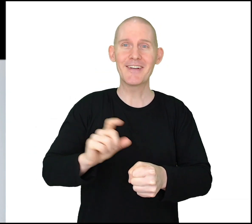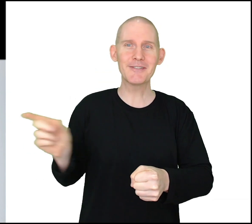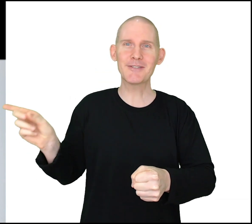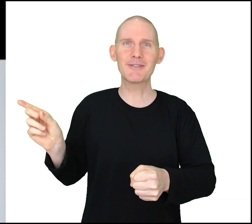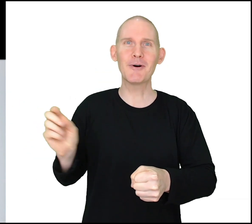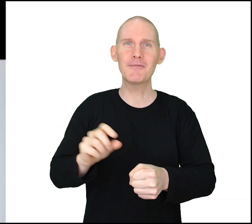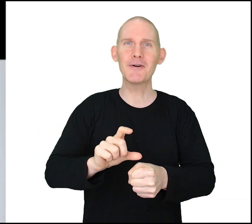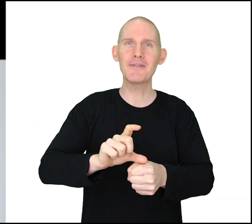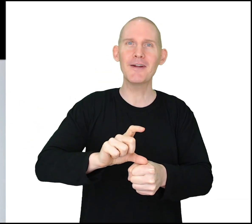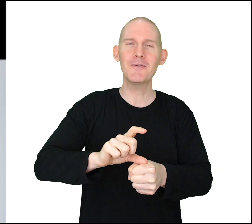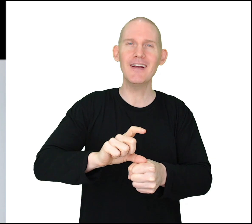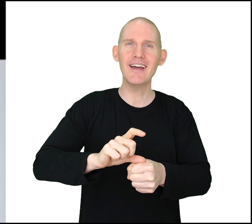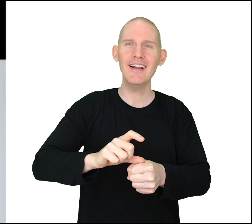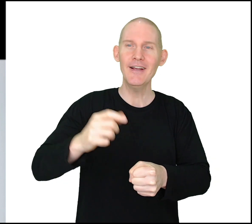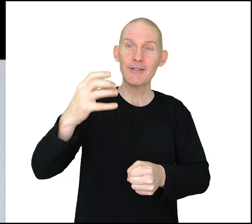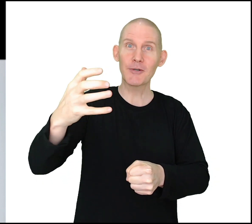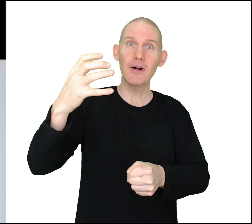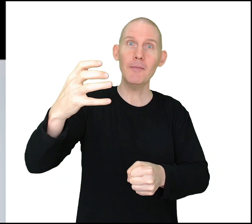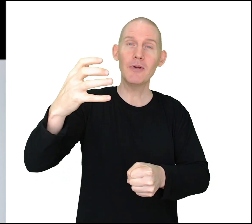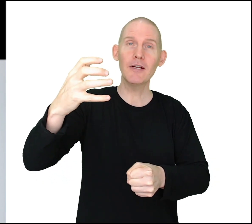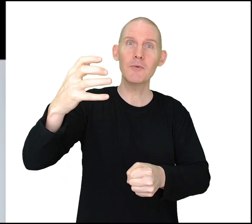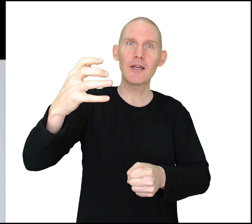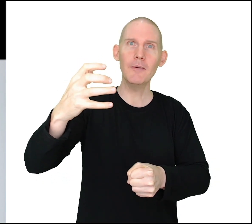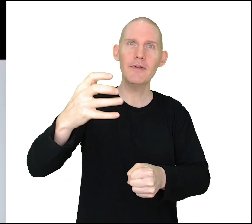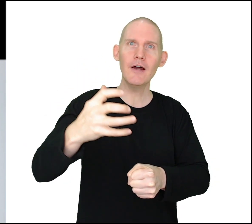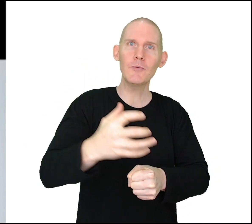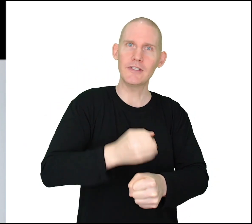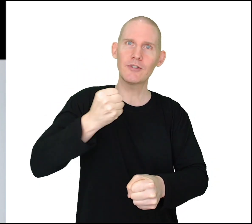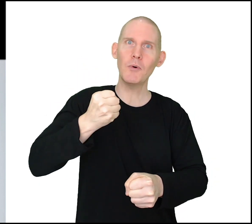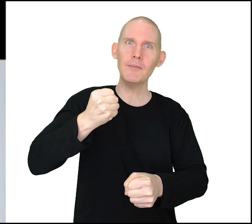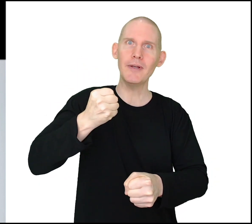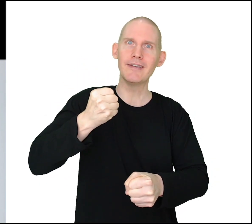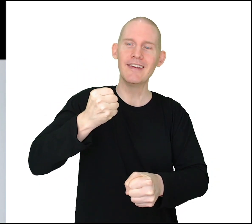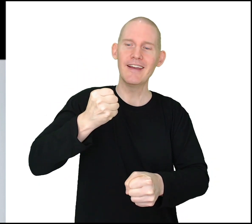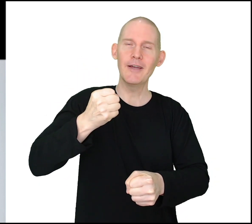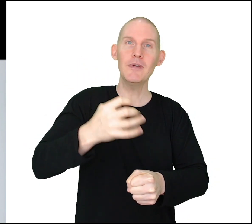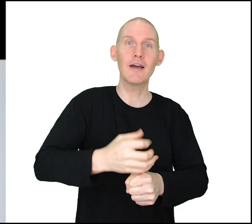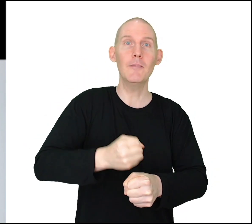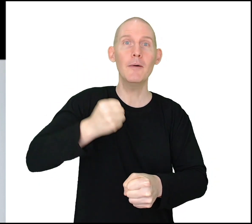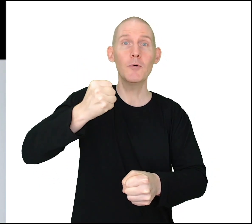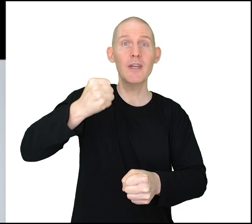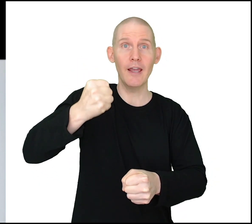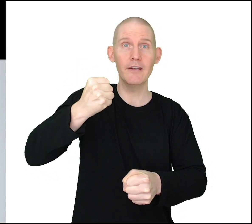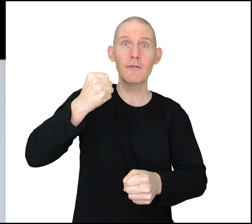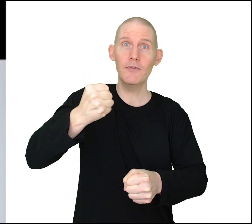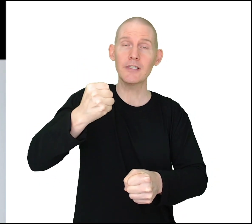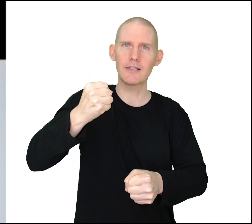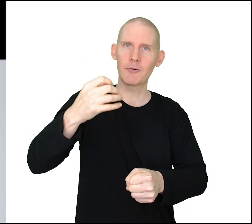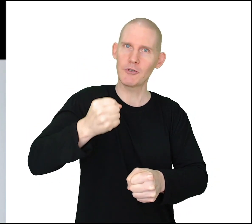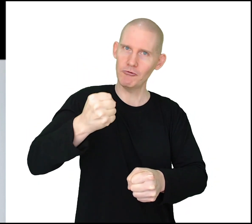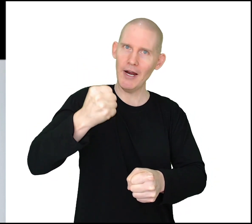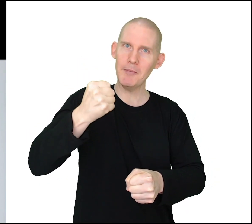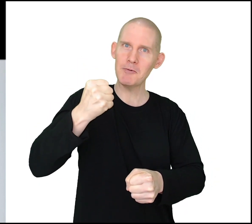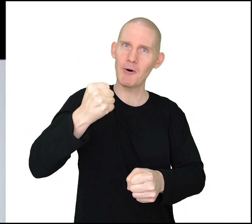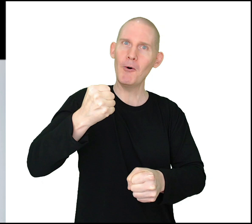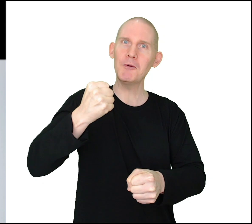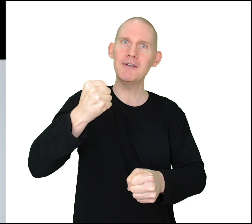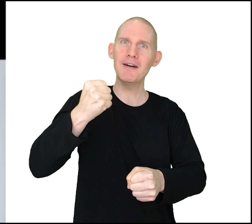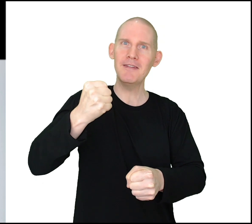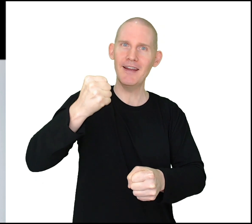there's a trophy over there. Why not? So we're up here, we come down and we swipe it. And then we come up and we end in a fist. Like we're grabbing, we're holding on